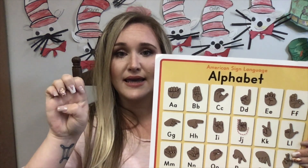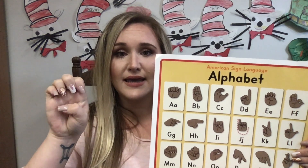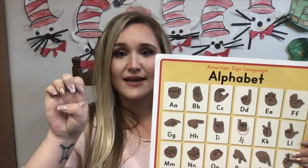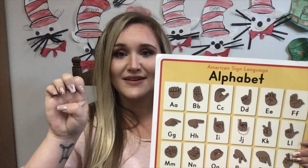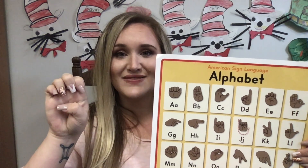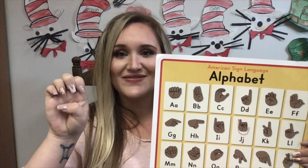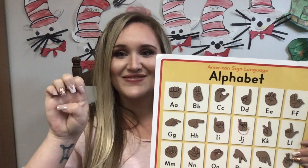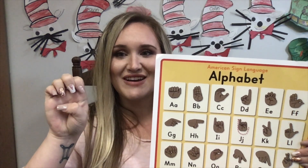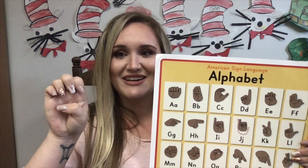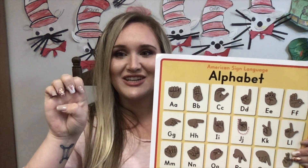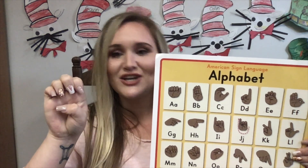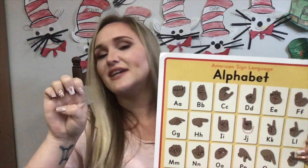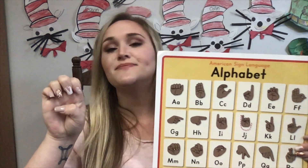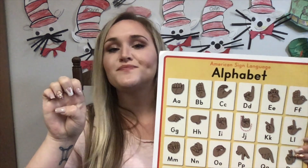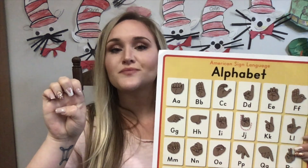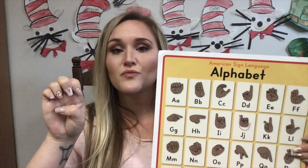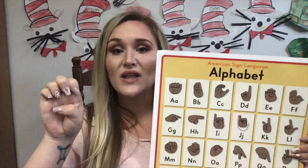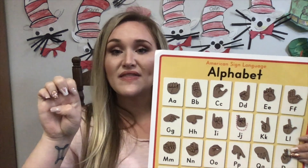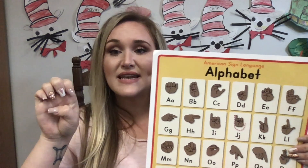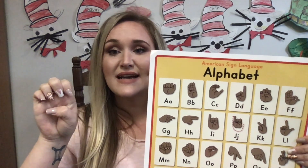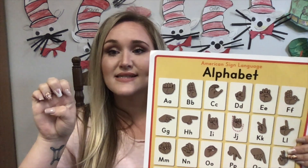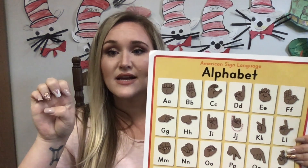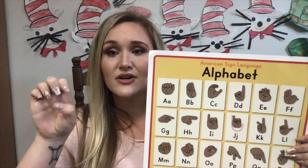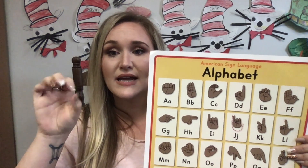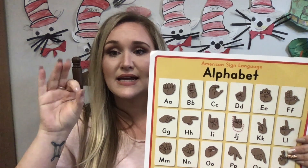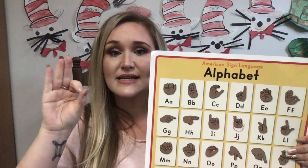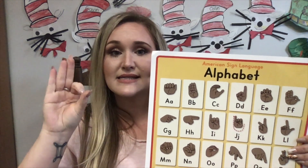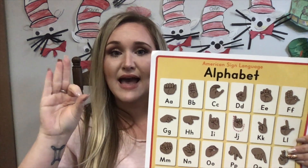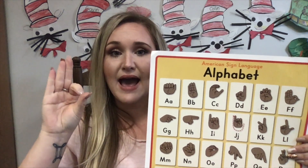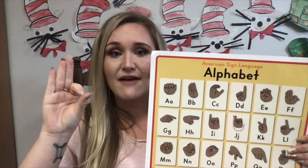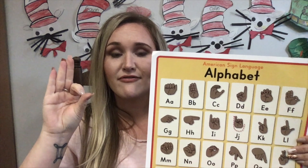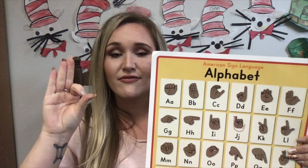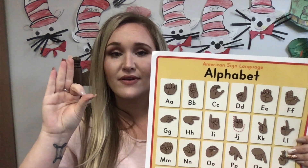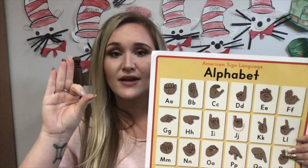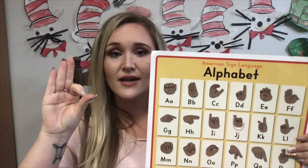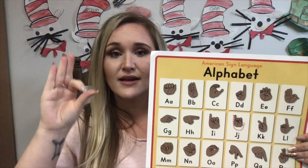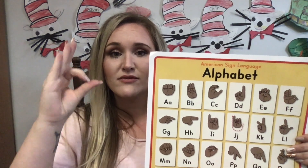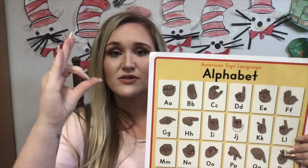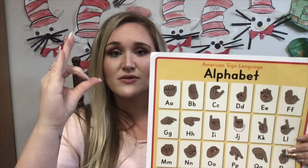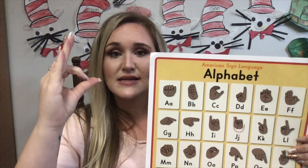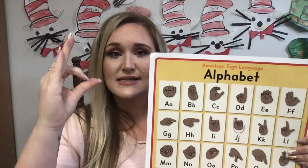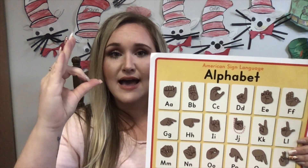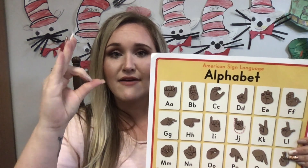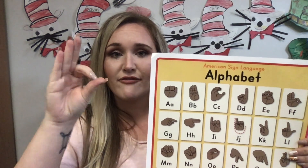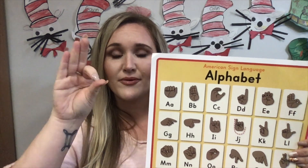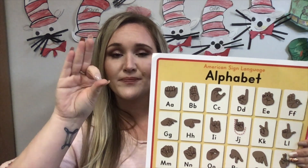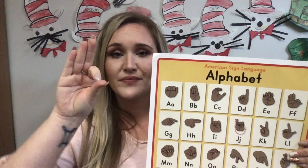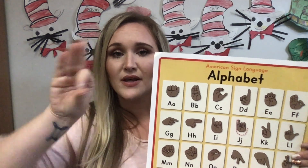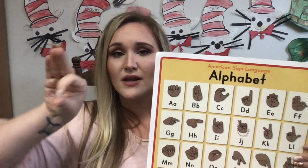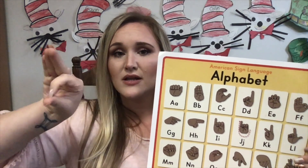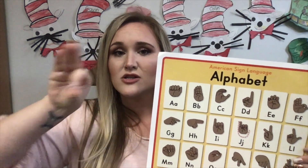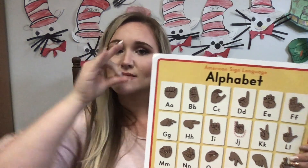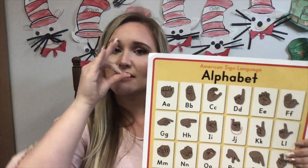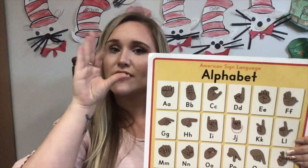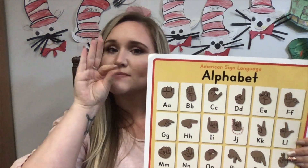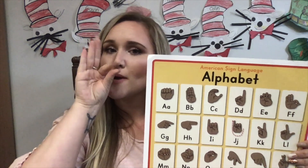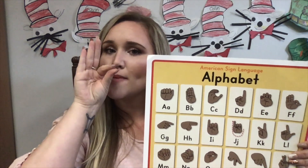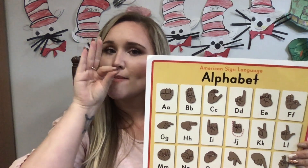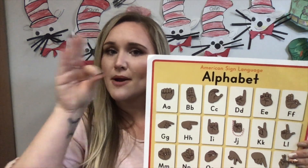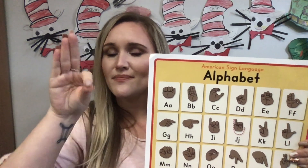E. Very good. The next letter is F. Can everyone do this? F. It's almost like a fish.